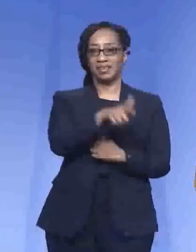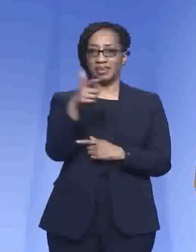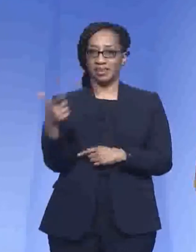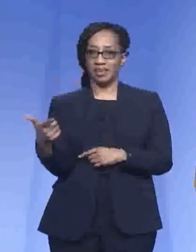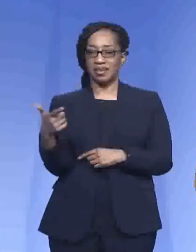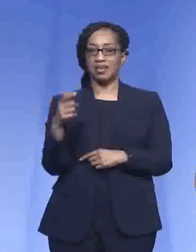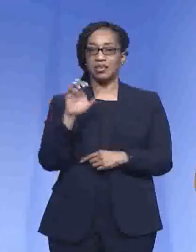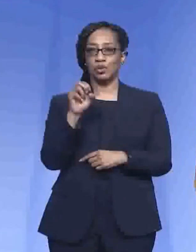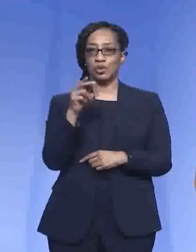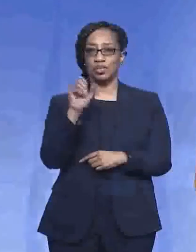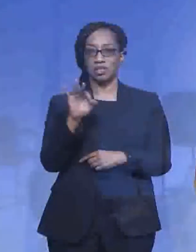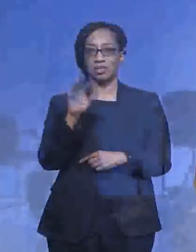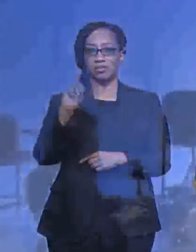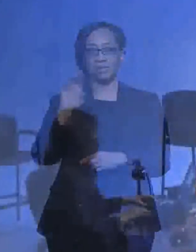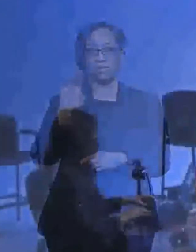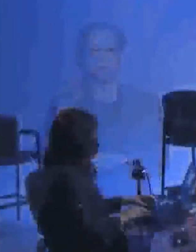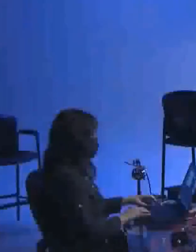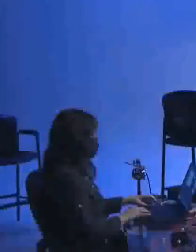McGowan.